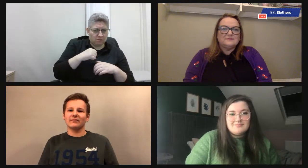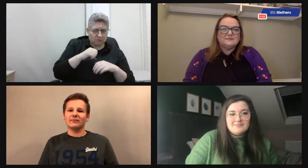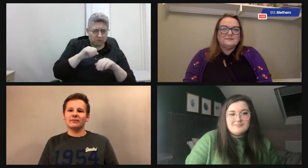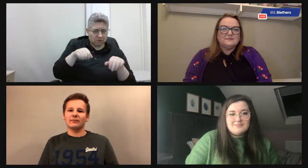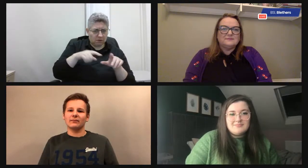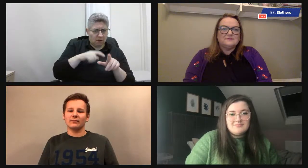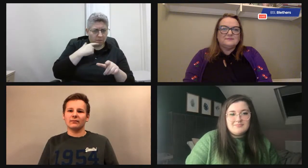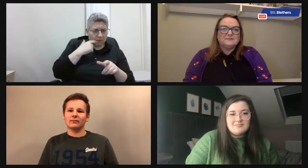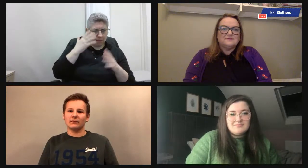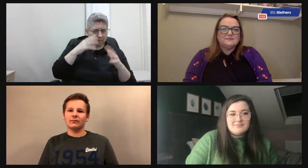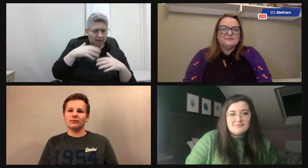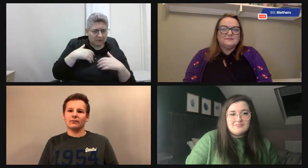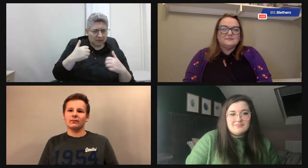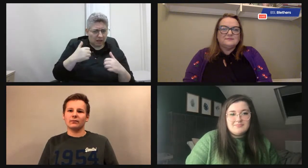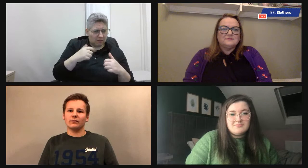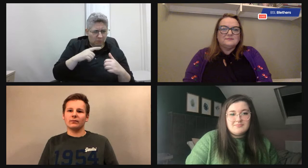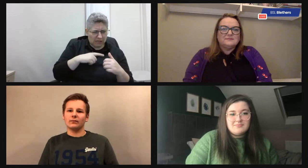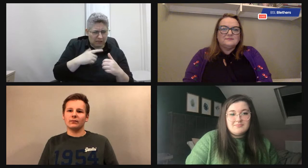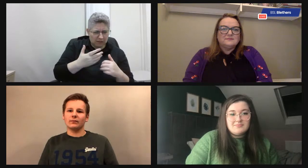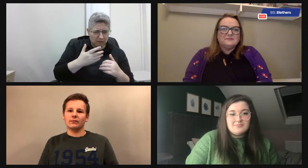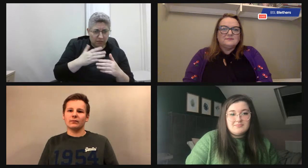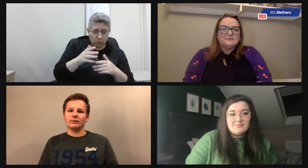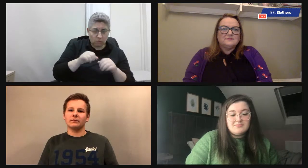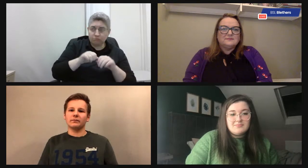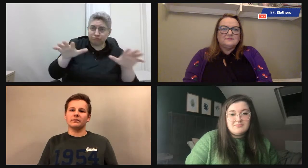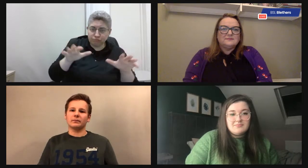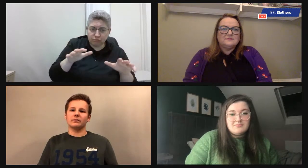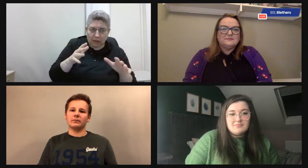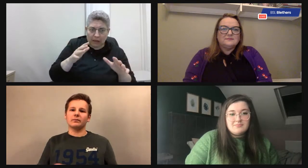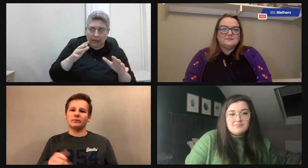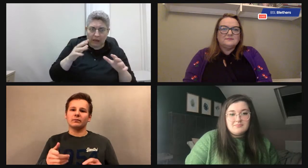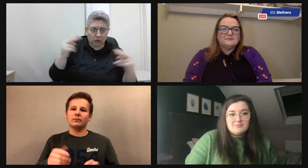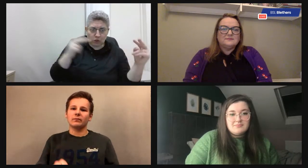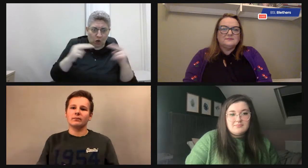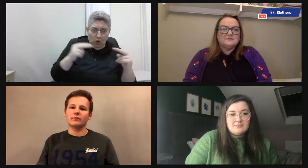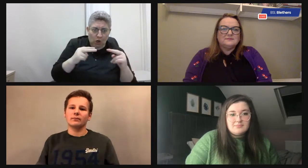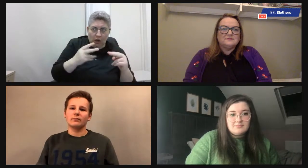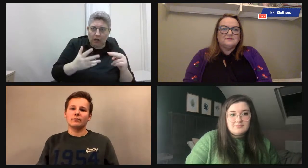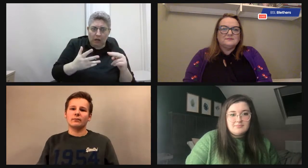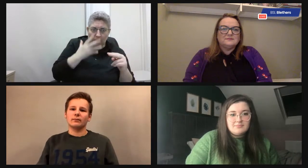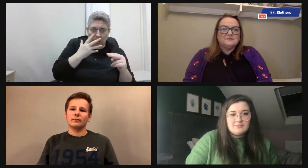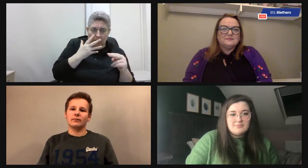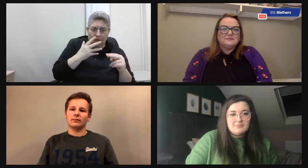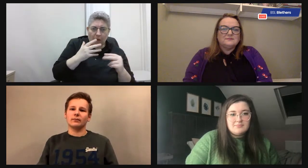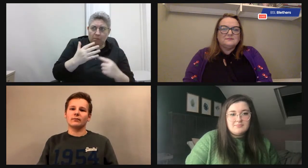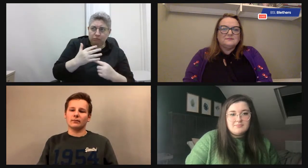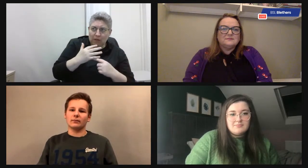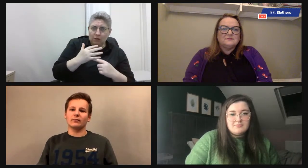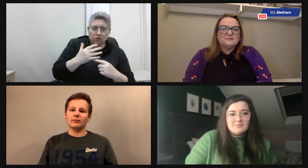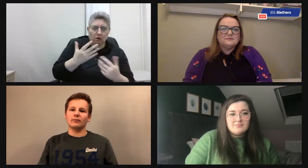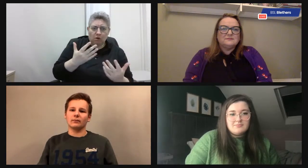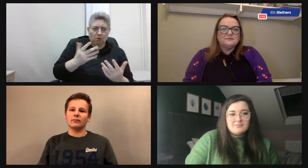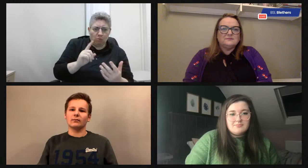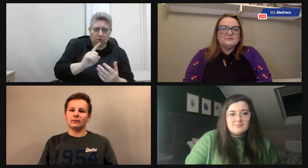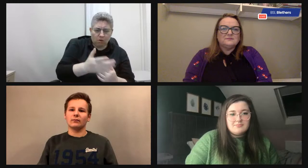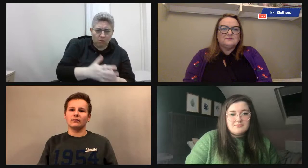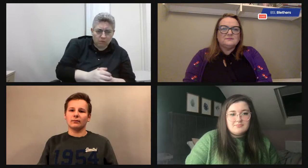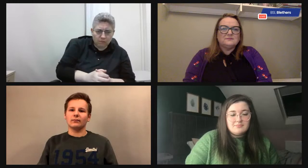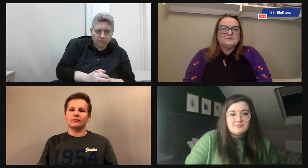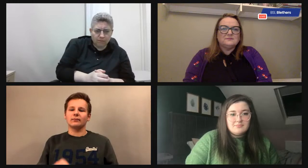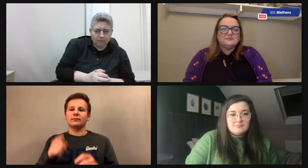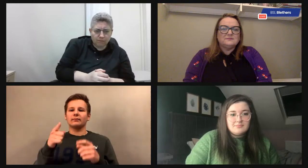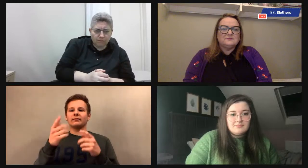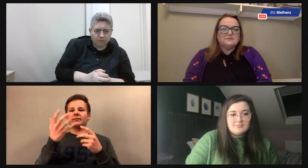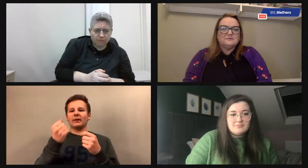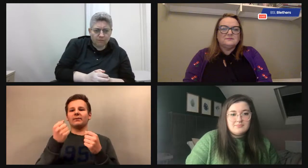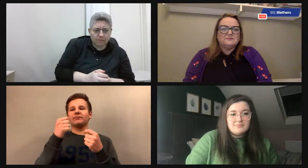Instagram. Do you think those kinds of things are affecting young people's mental health? Do you feel that sort of